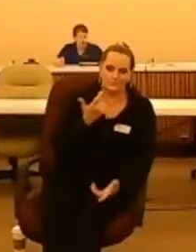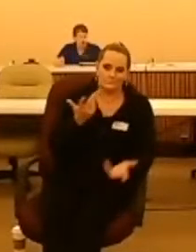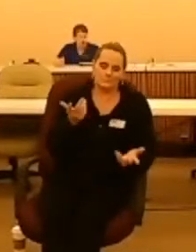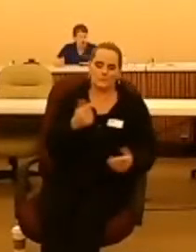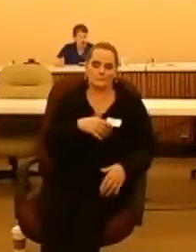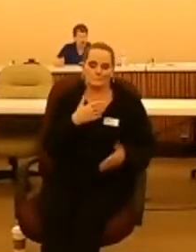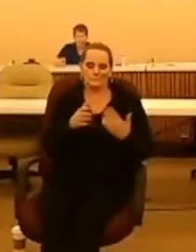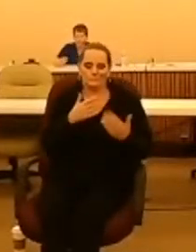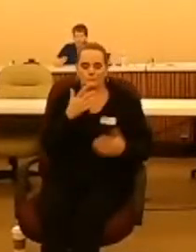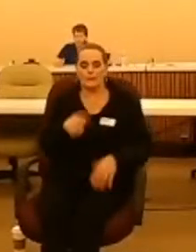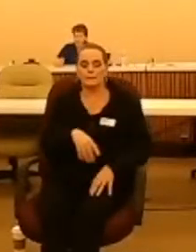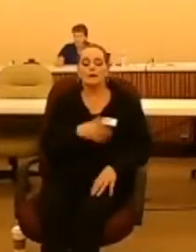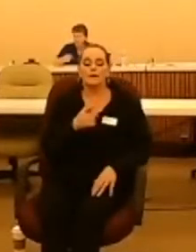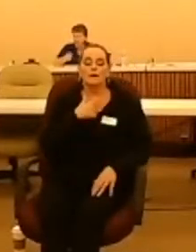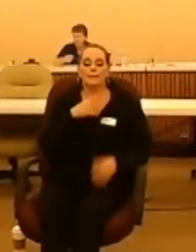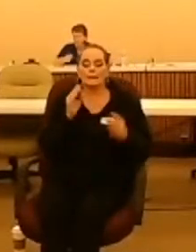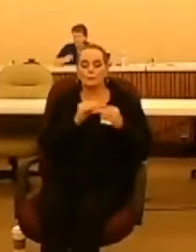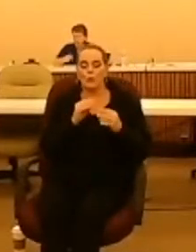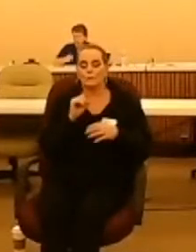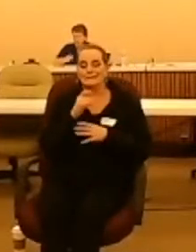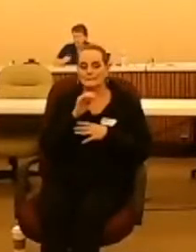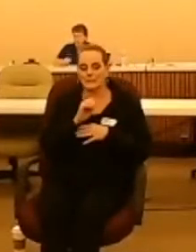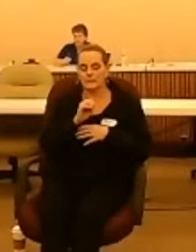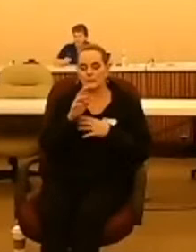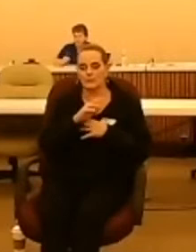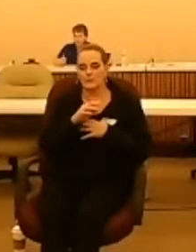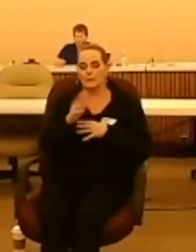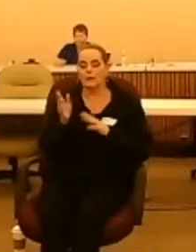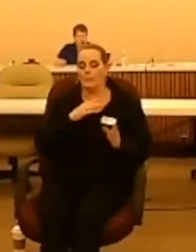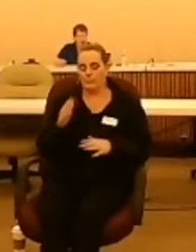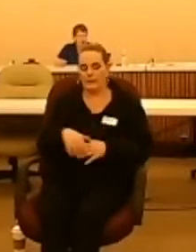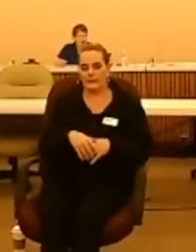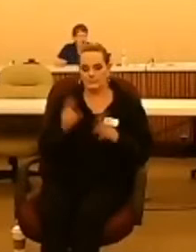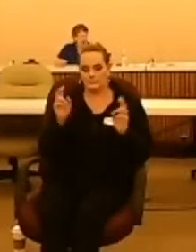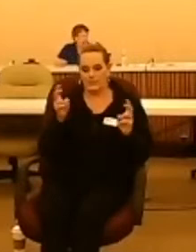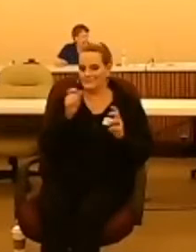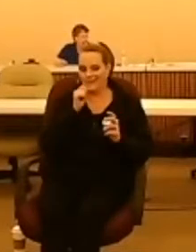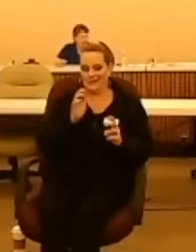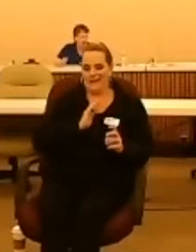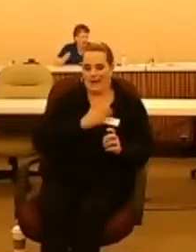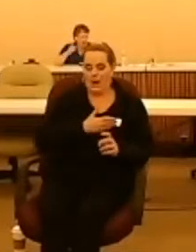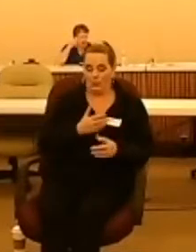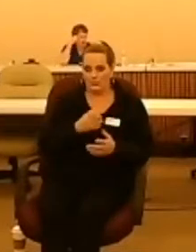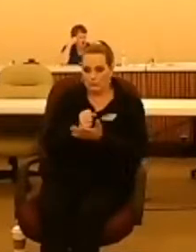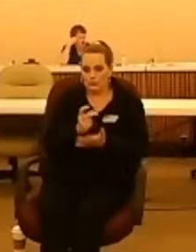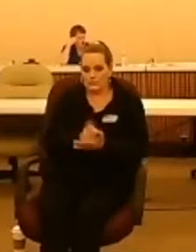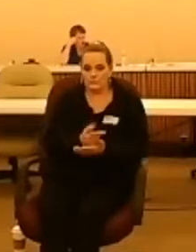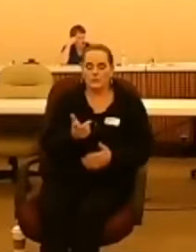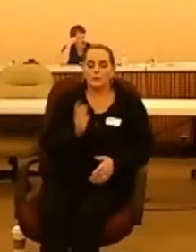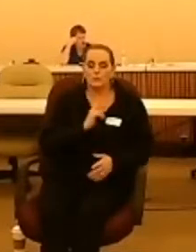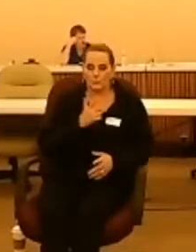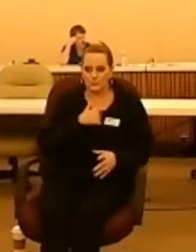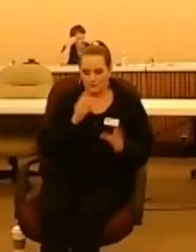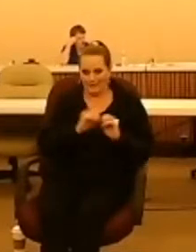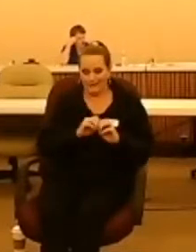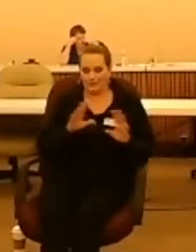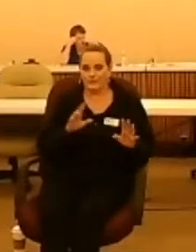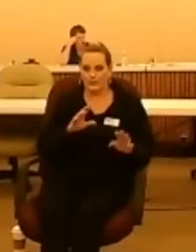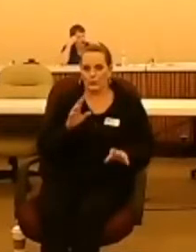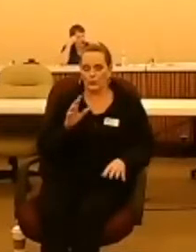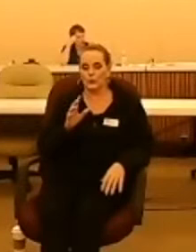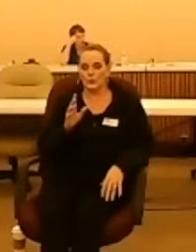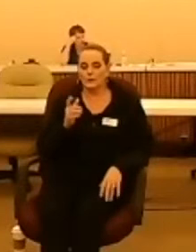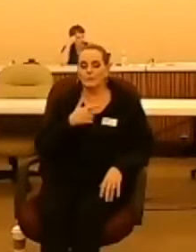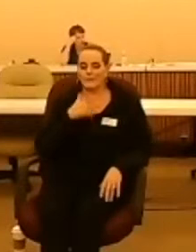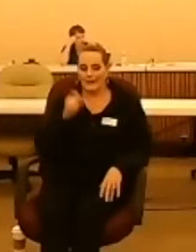those are more site plan issues, not our approval. So we're just making it clear that it